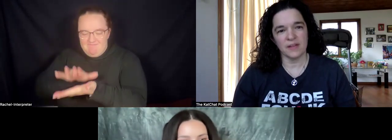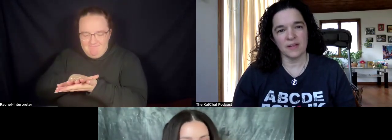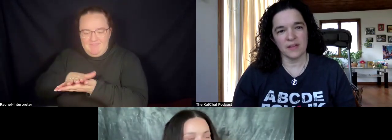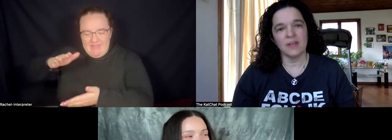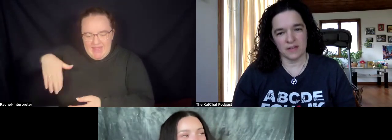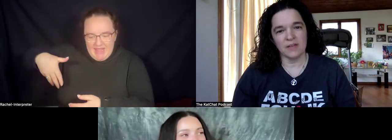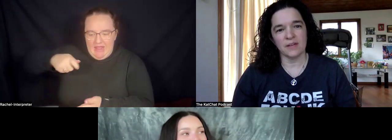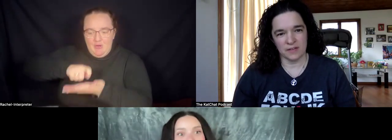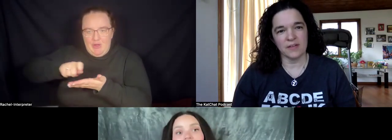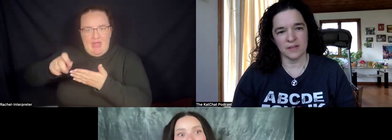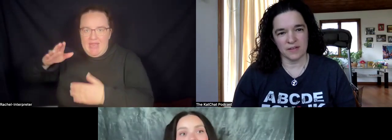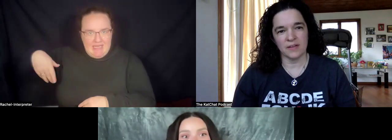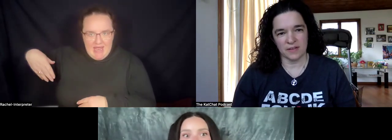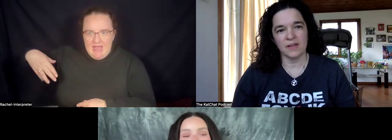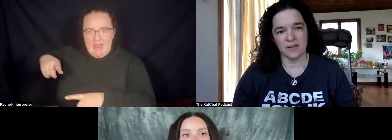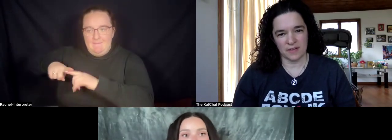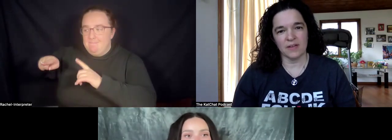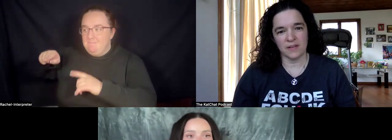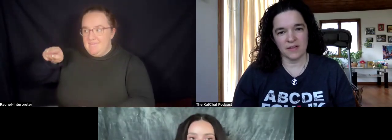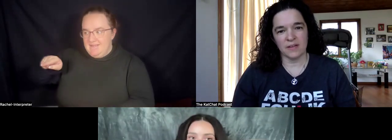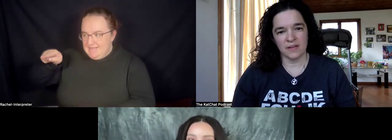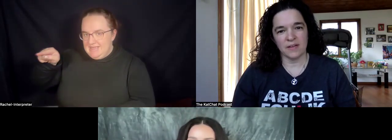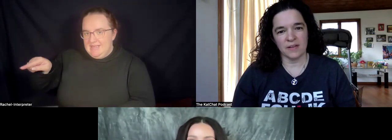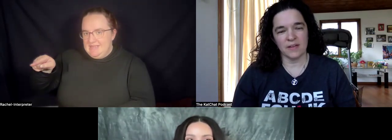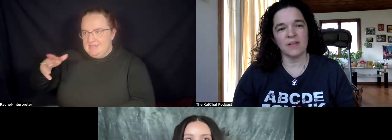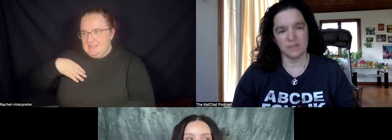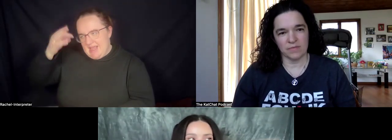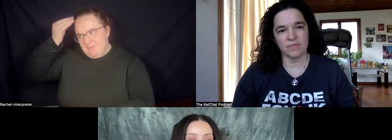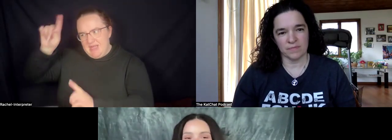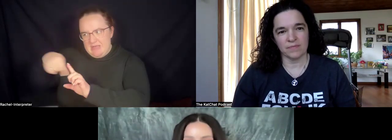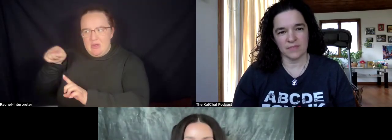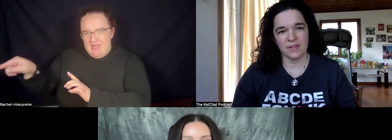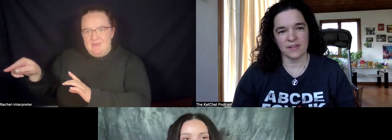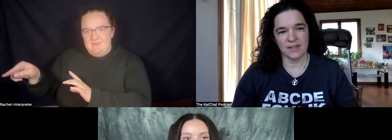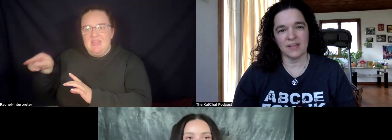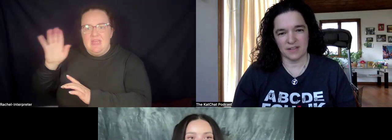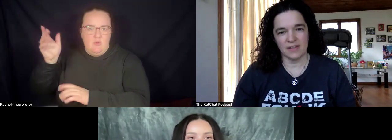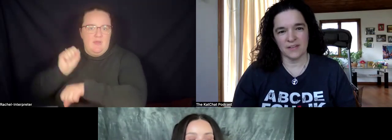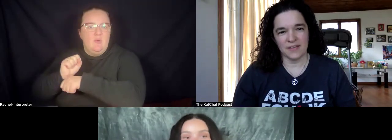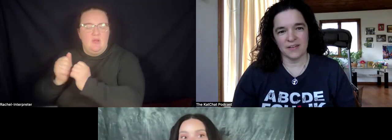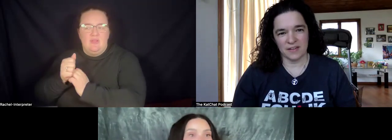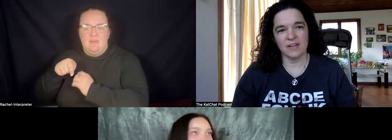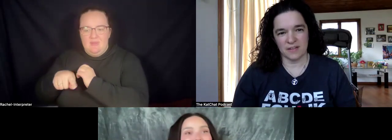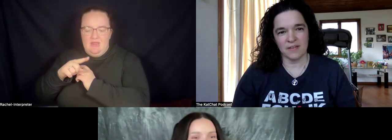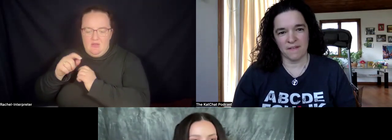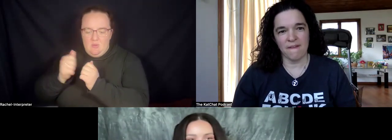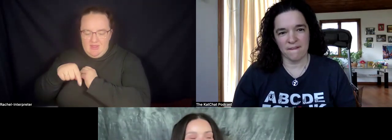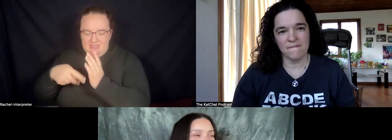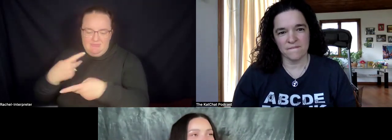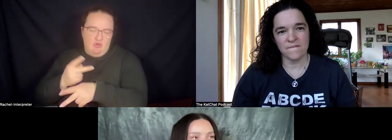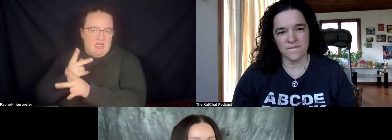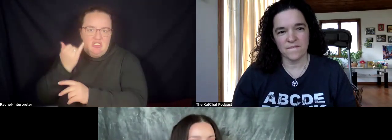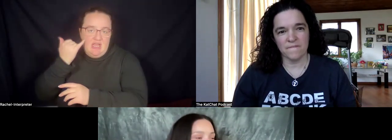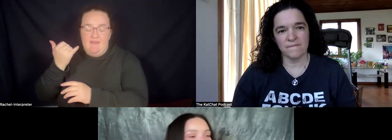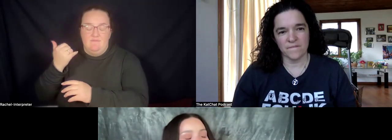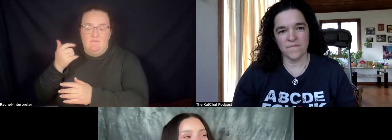haven't written anything yet, but he's in my mind. I'm like, he's going to be working with me on this production if it ever gets off the ground, if